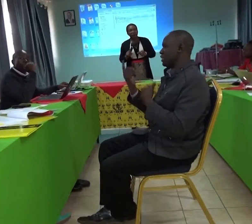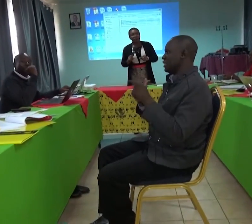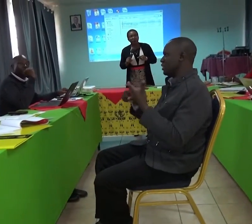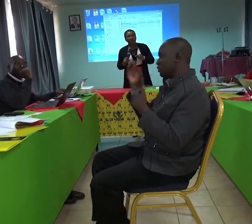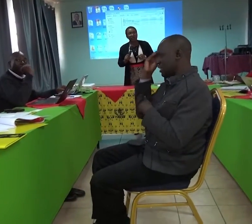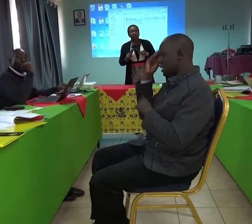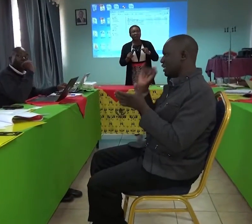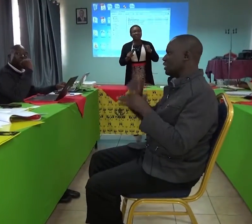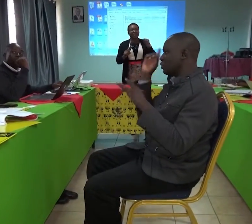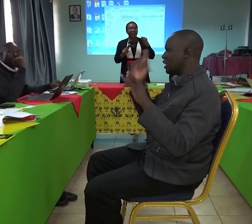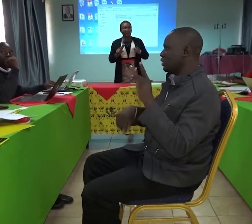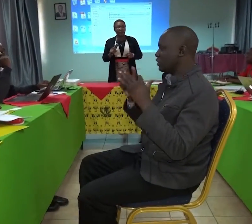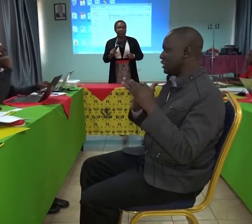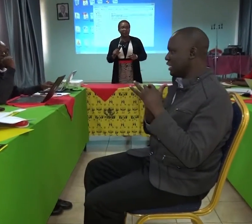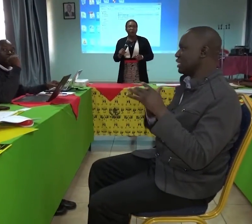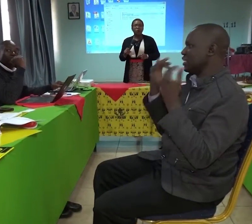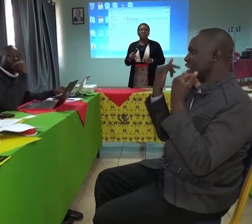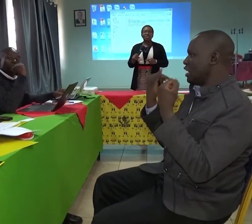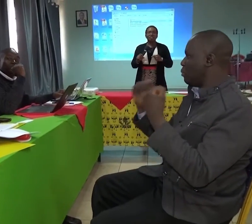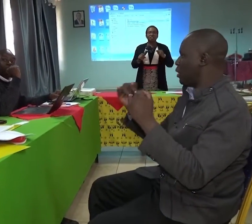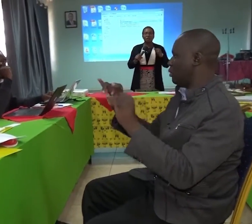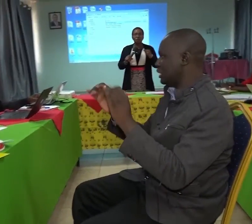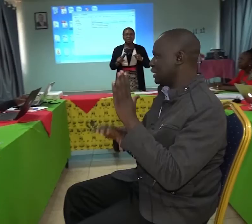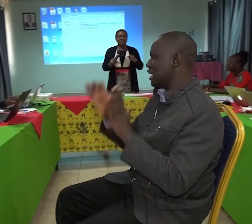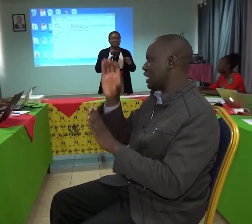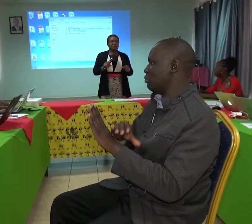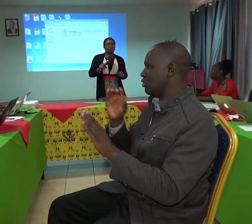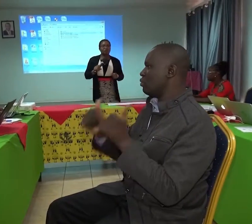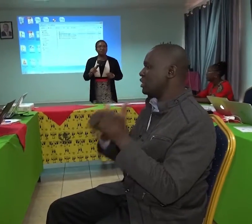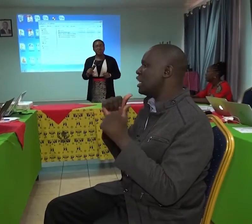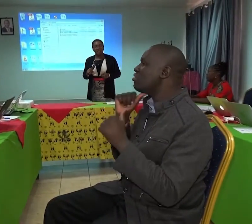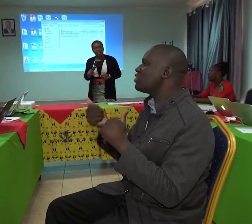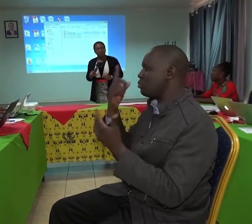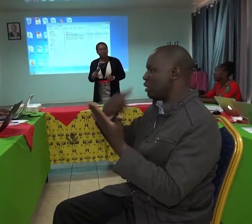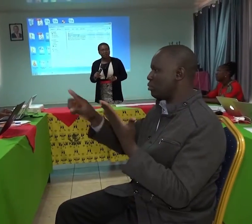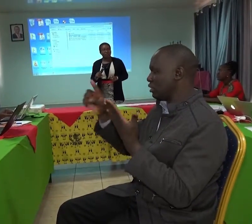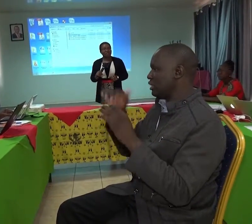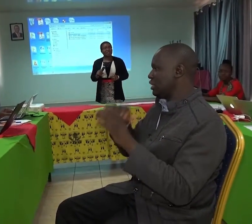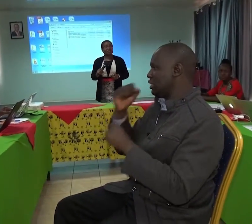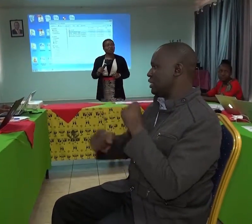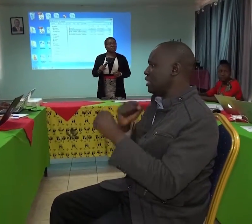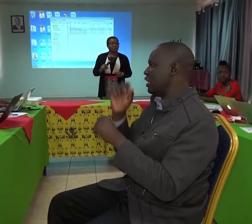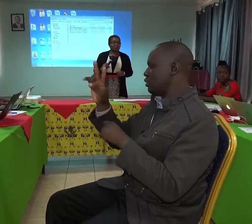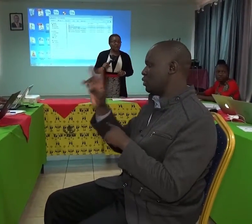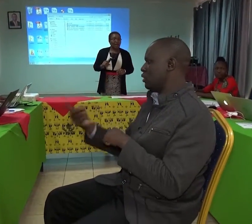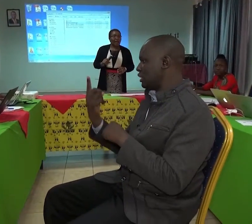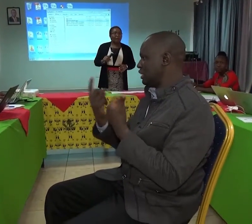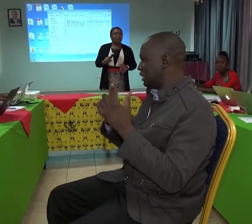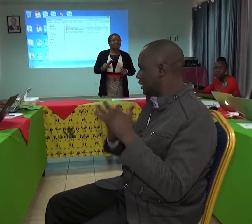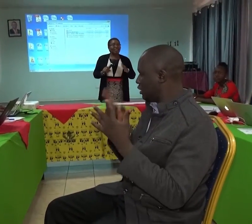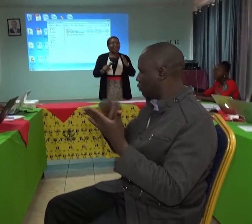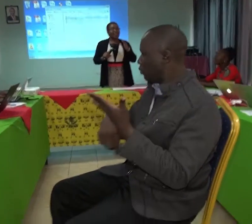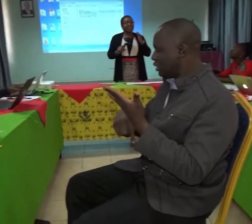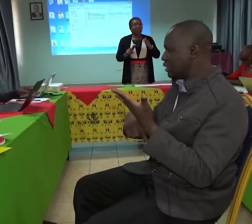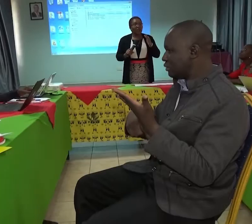there's no way you can start implementing a curriculum which is not yet approved. So in the year 2000, we started a conversation